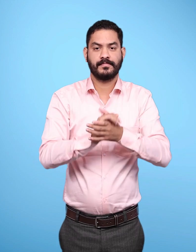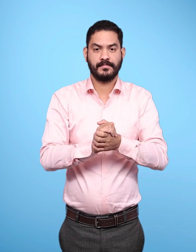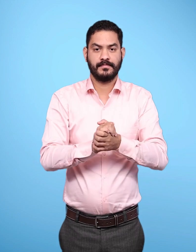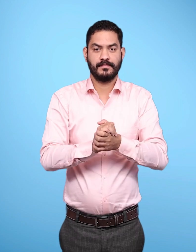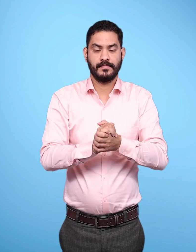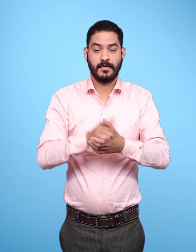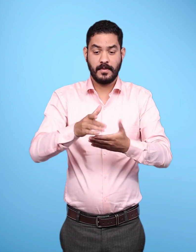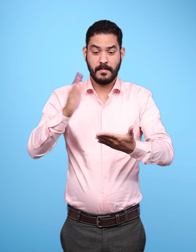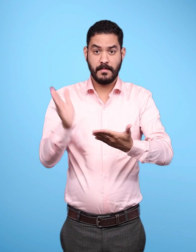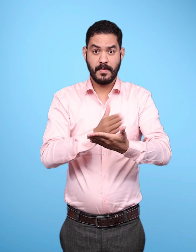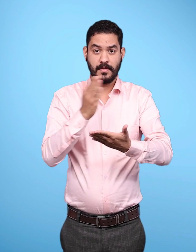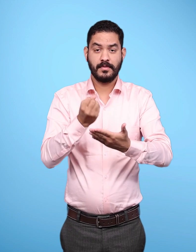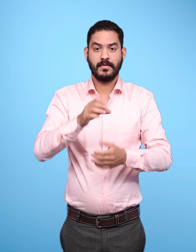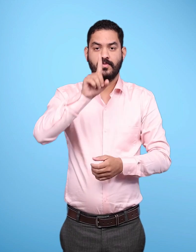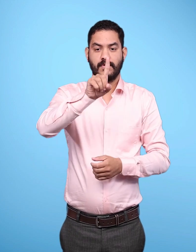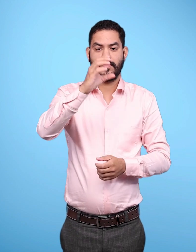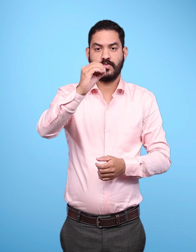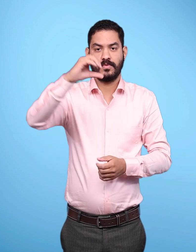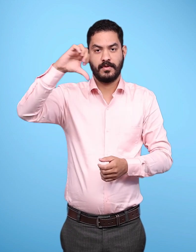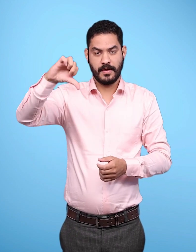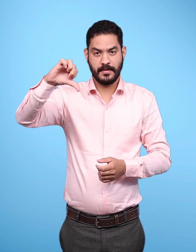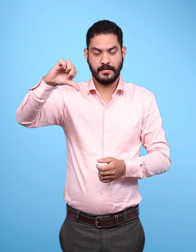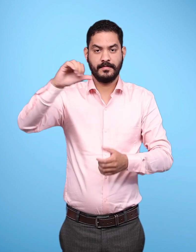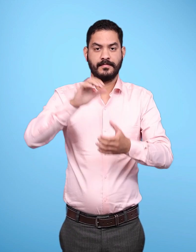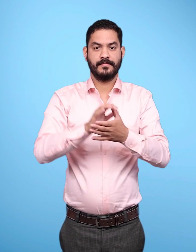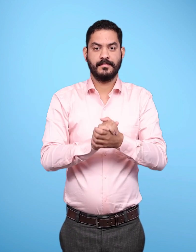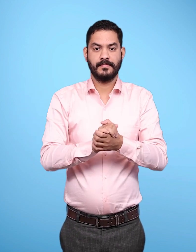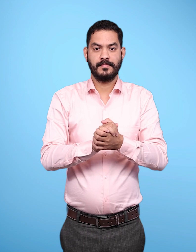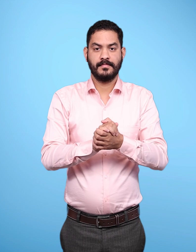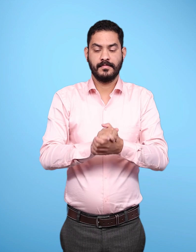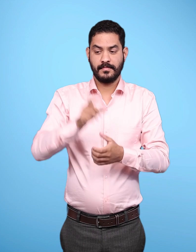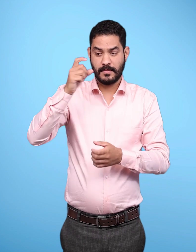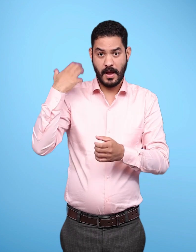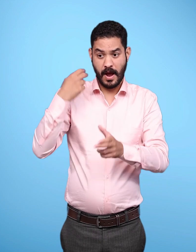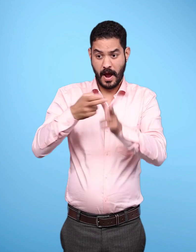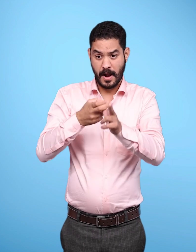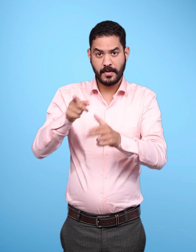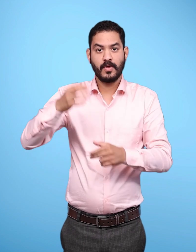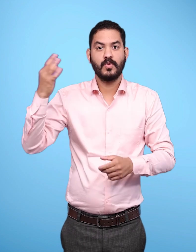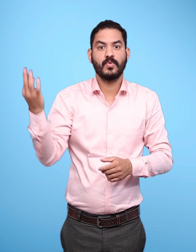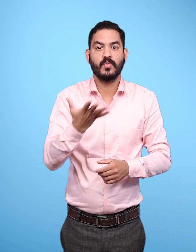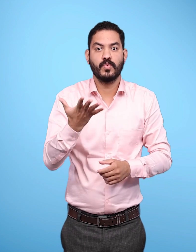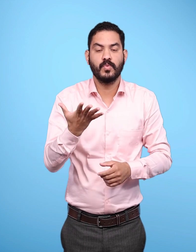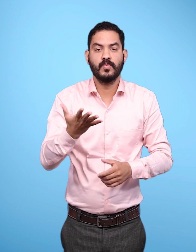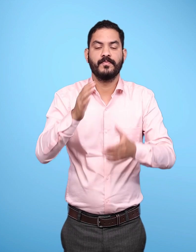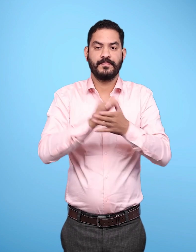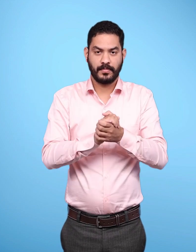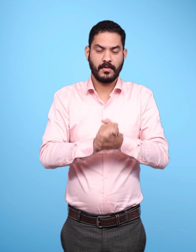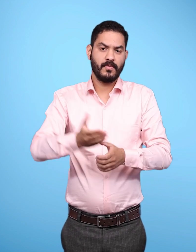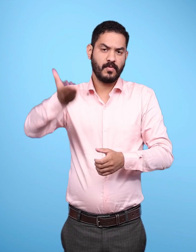officers? Page number 109. A new kind of army. Like